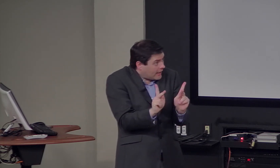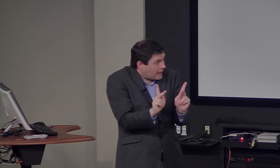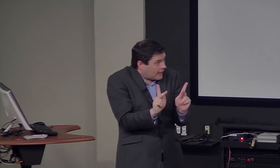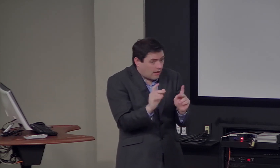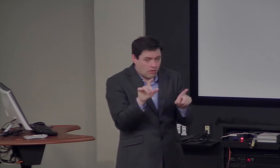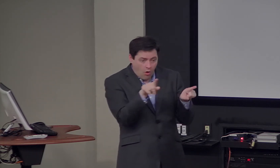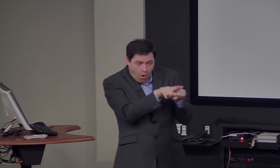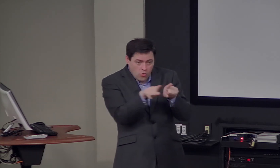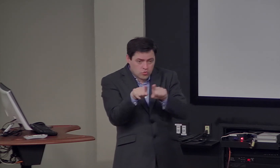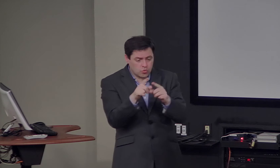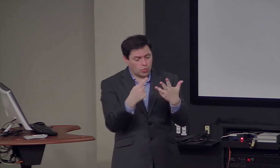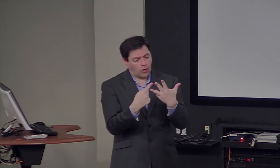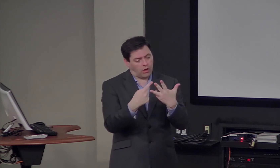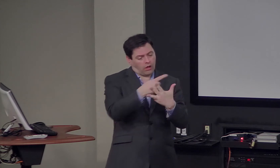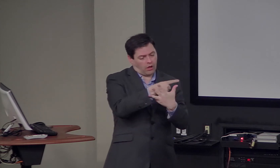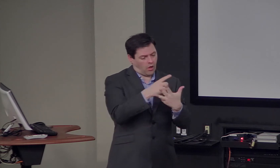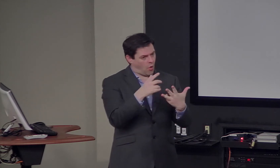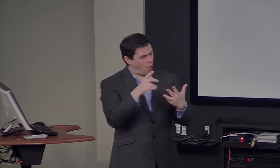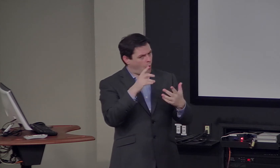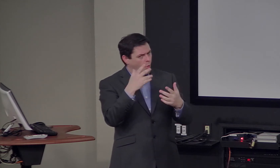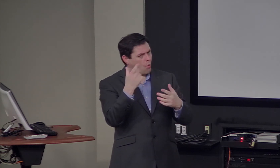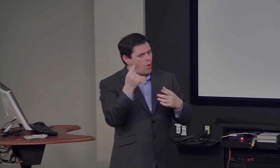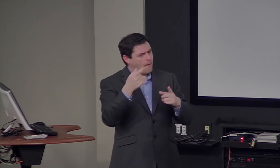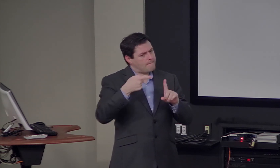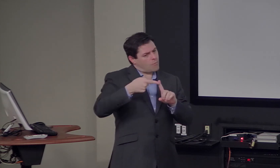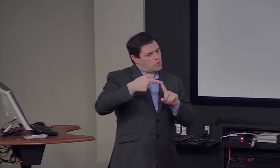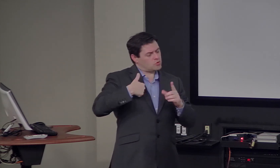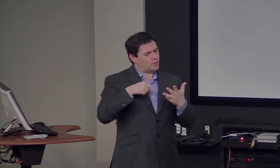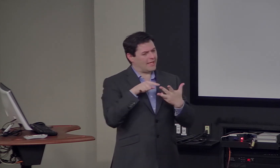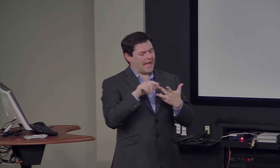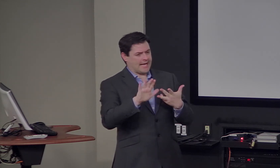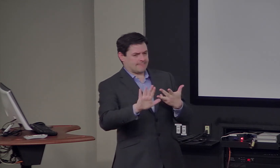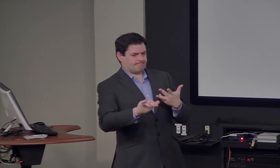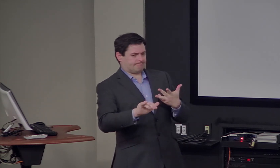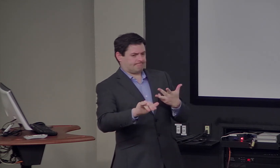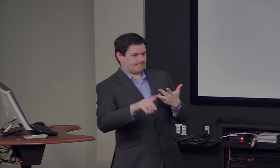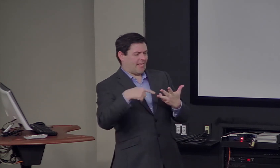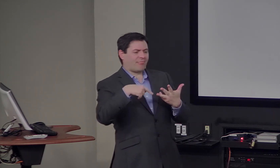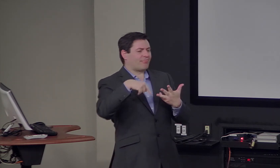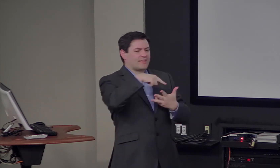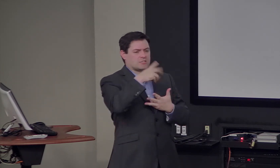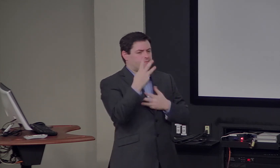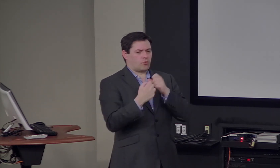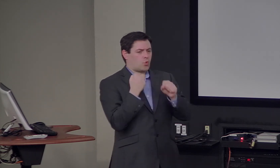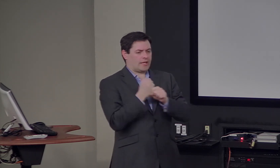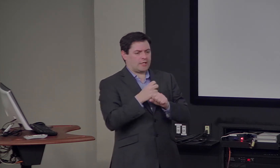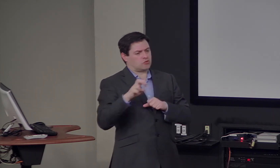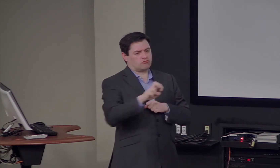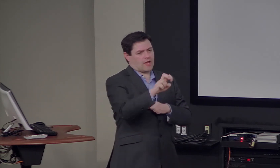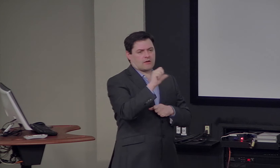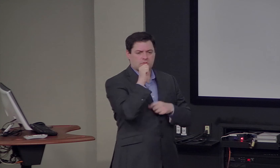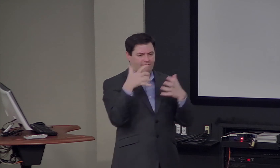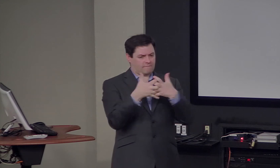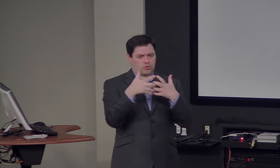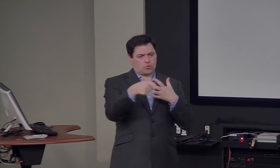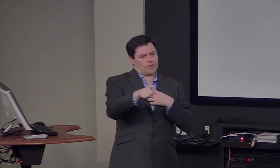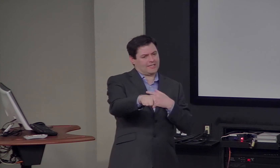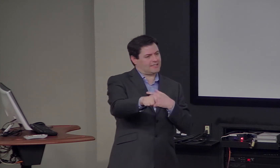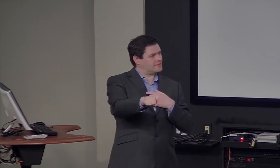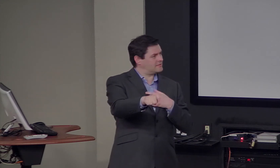upon a student if they're majoring in interpreting. We have a certain amount of time with them. At what point do we decide as faculty that